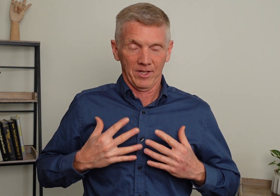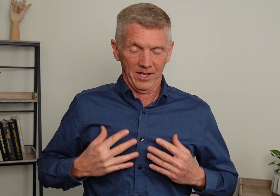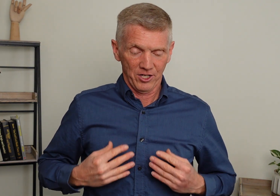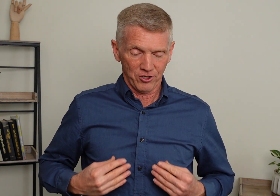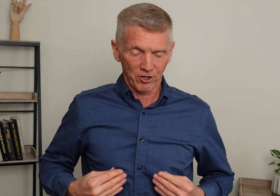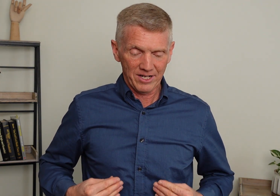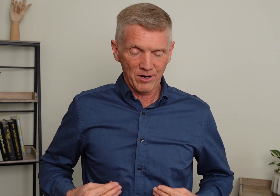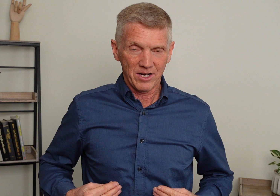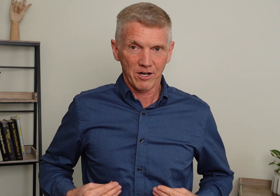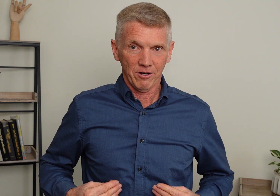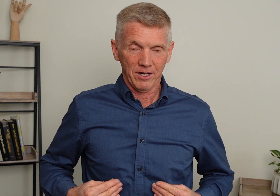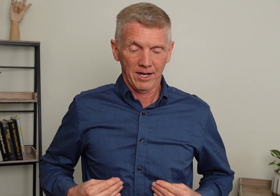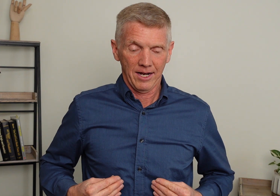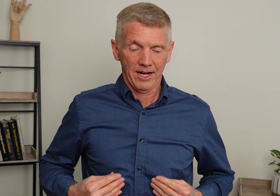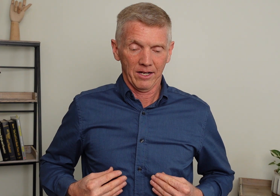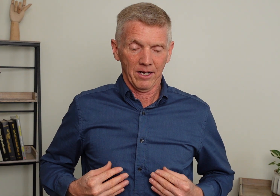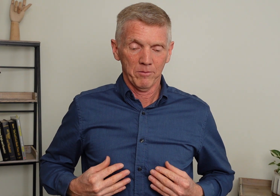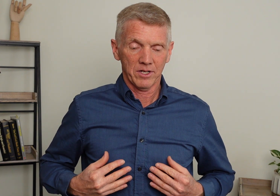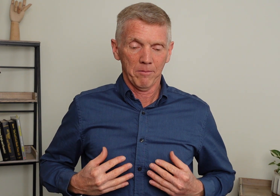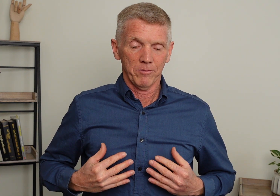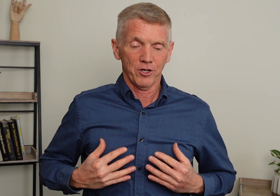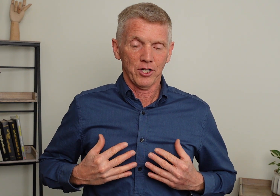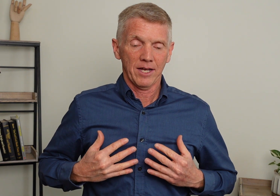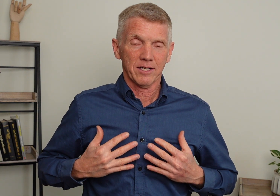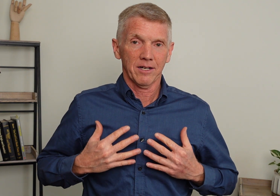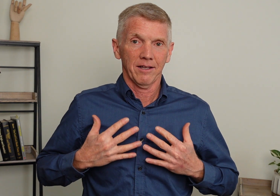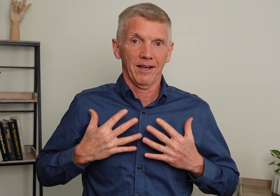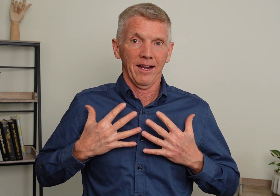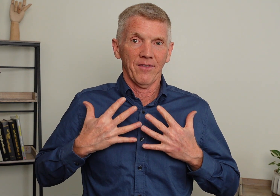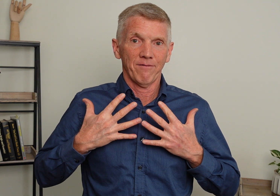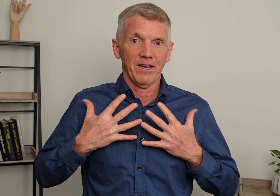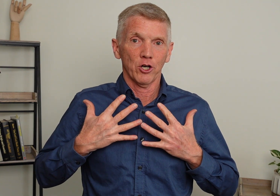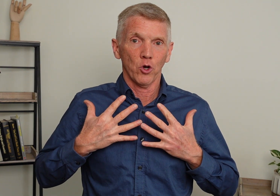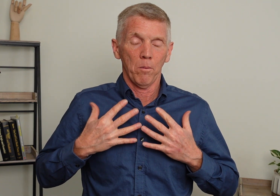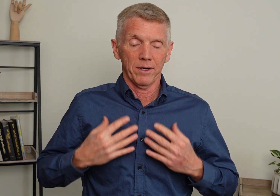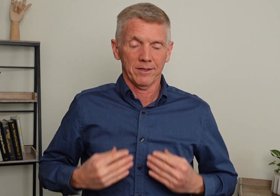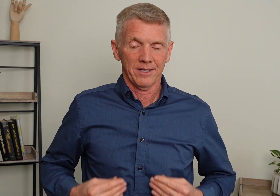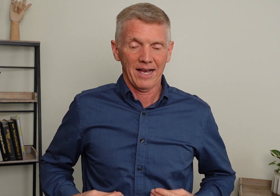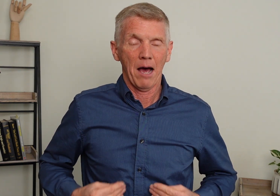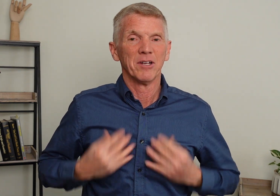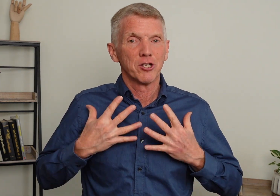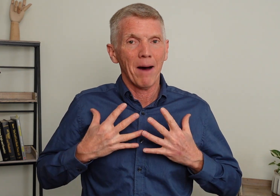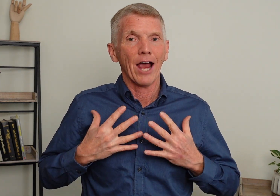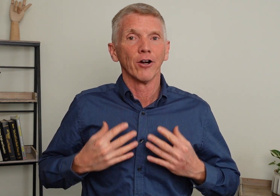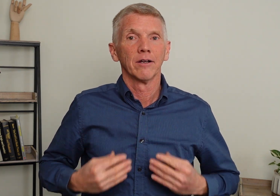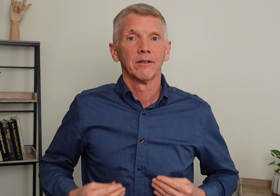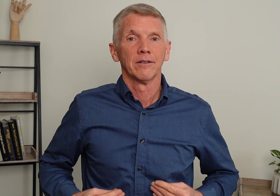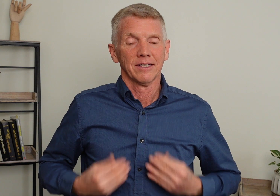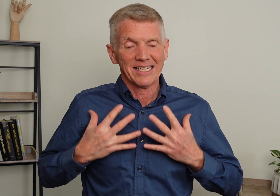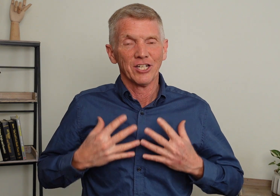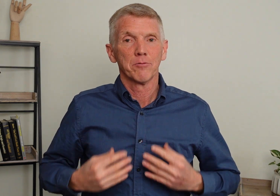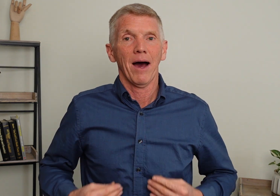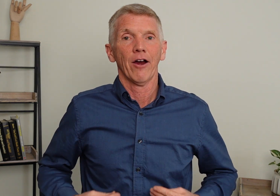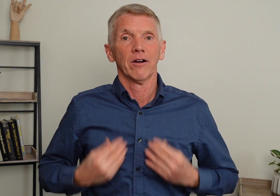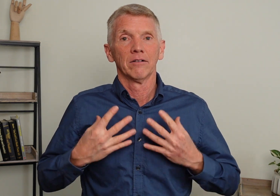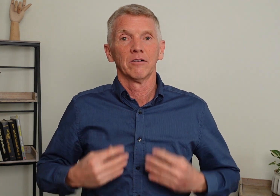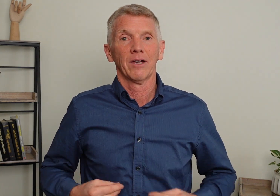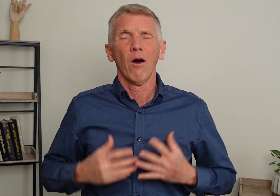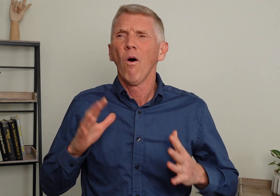It starts down here, and it comes up your chest, and the fingers open. I'm inspired. Inspired. Okay,